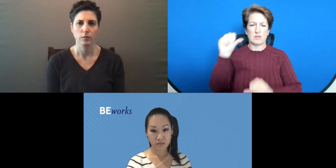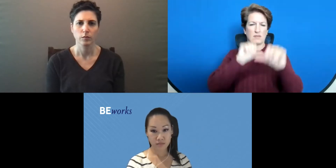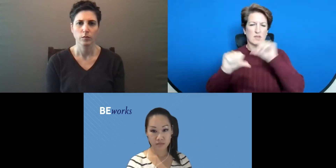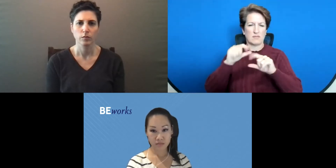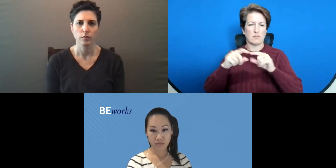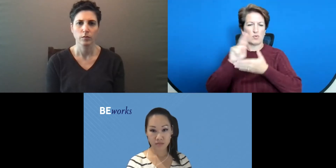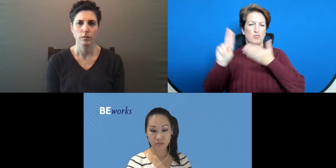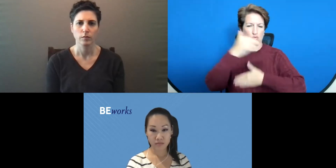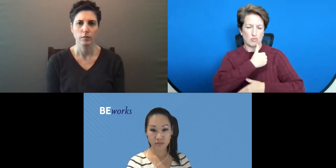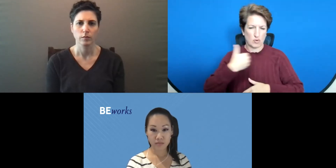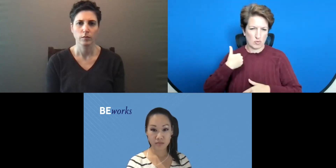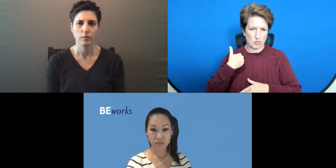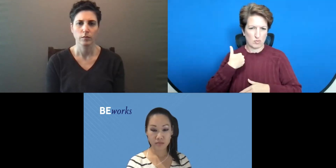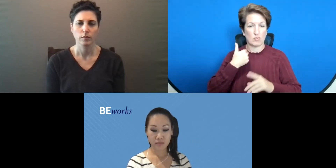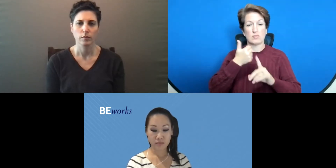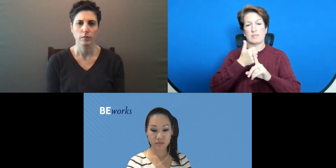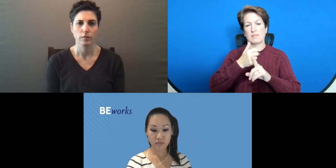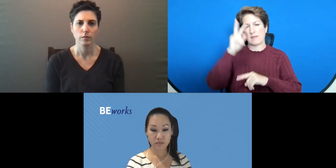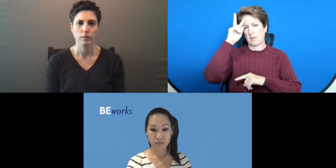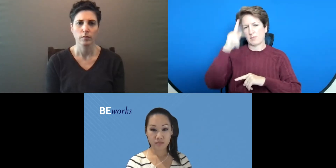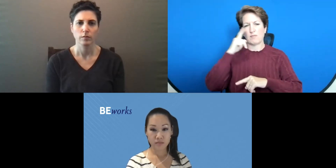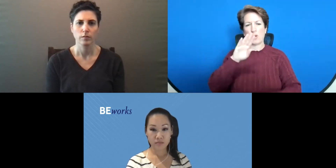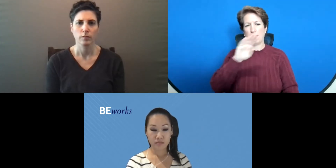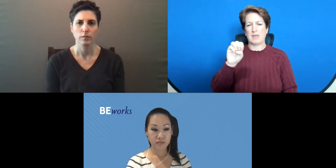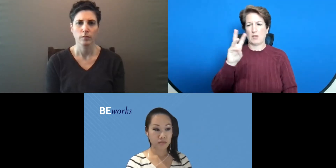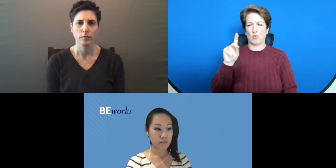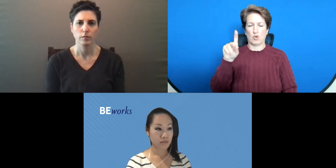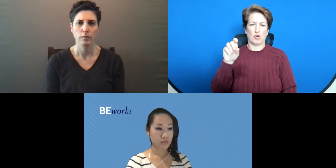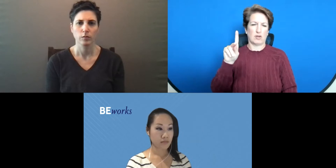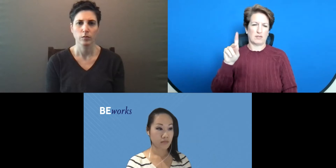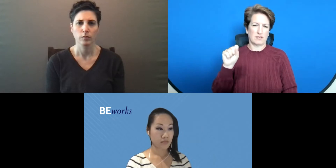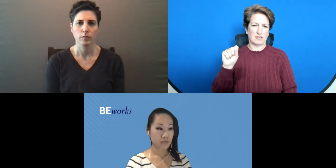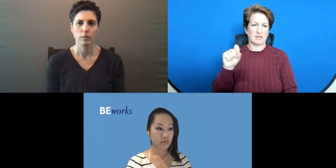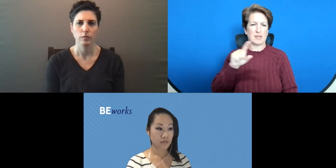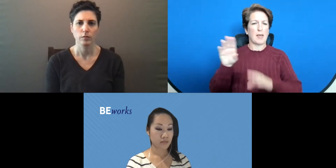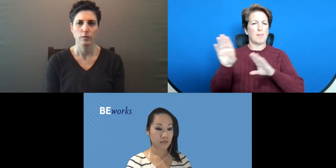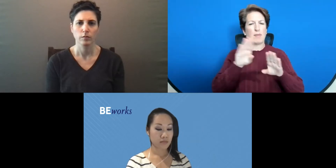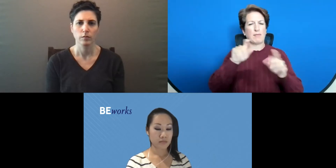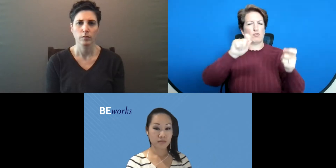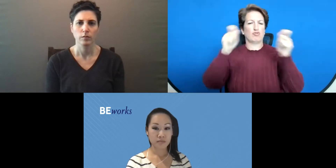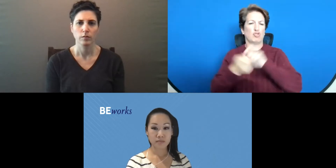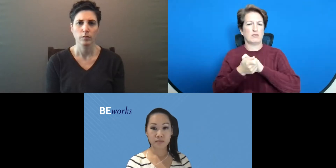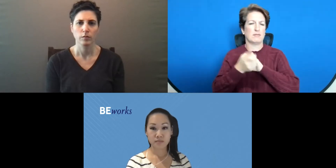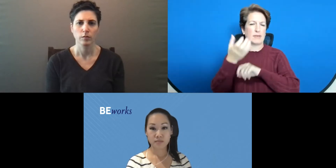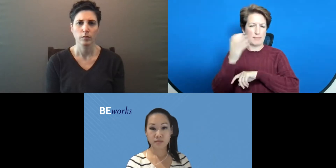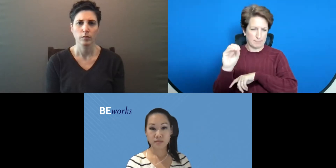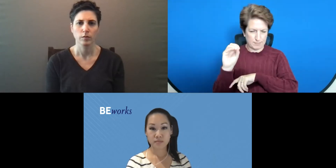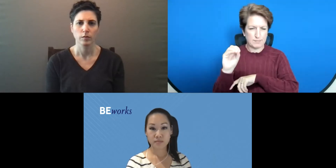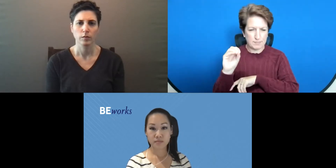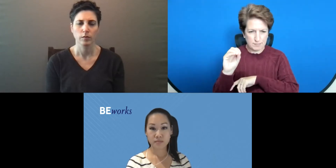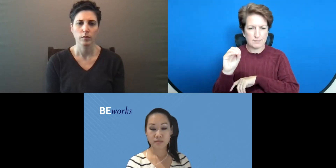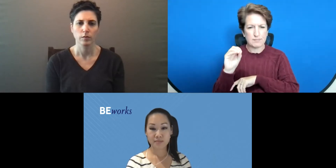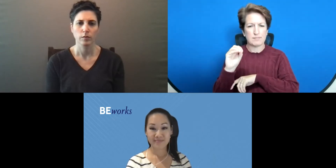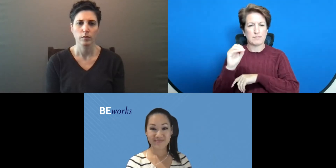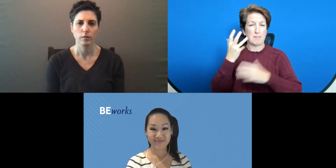is currently the vice president of BEworks, the world's leading behavioral change firm. You may have already received a training